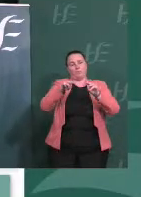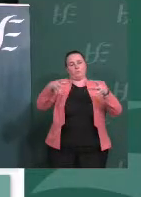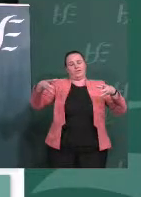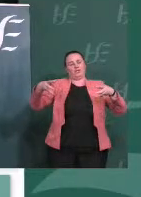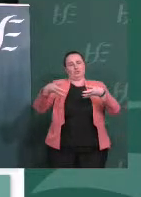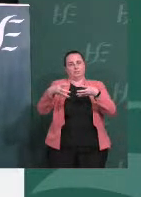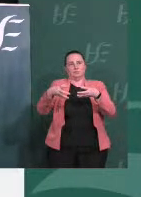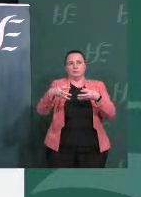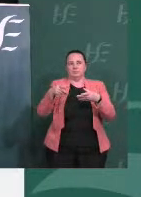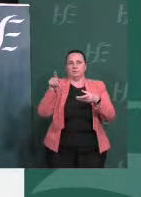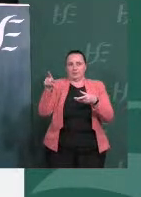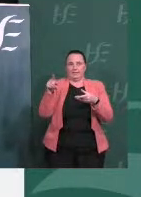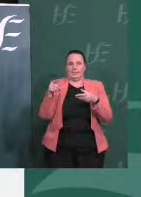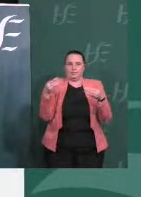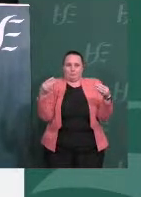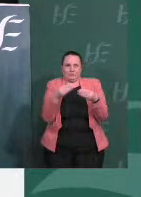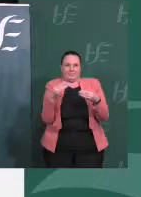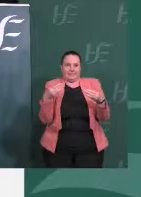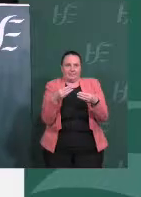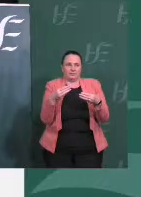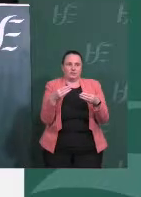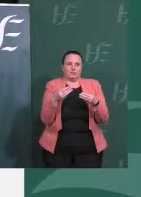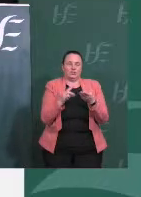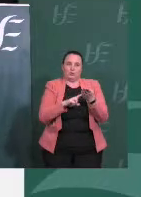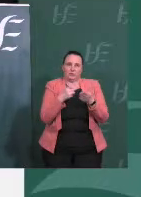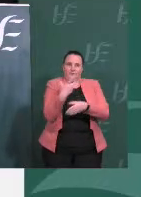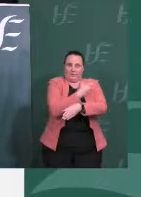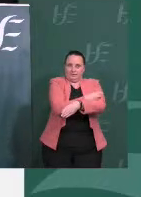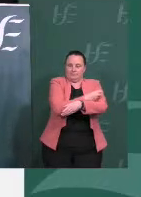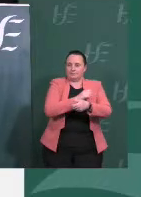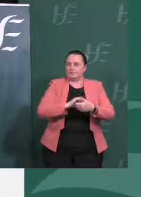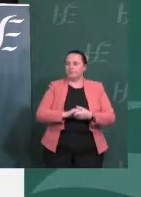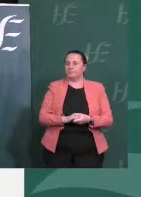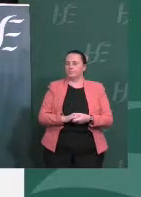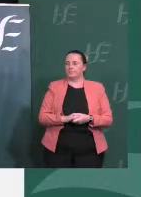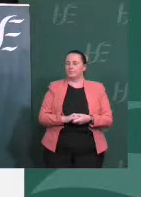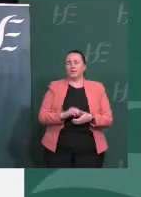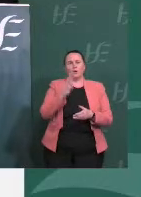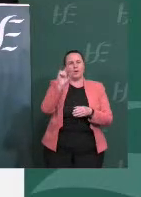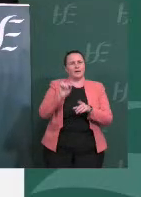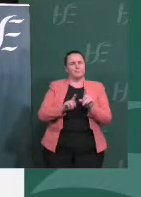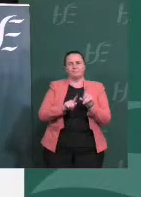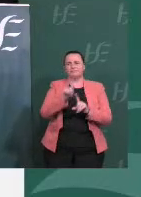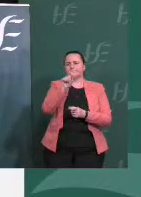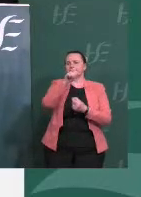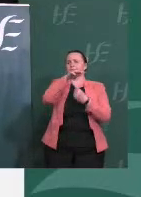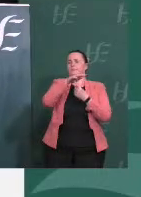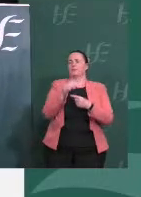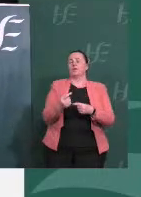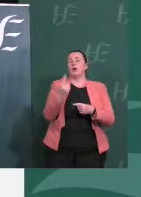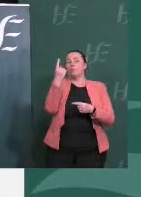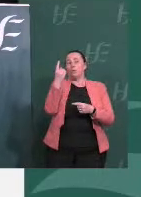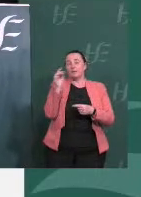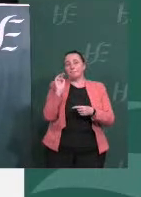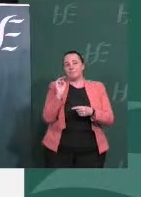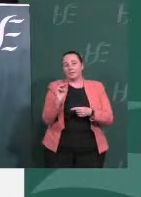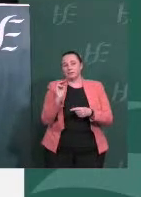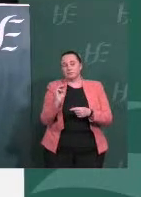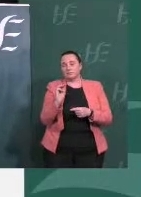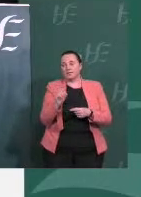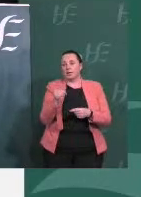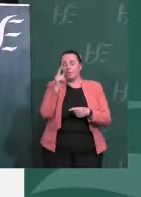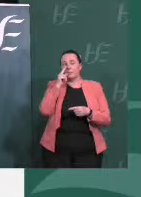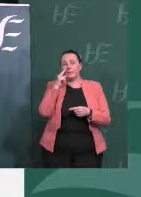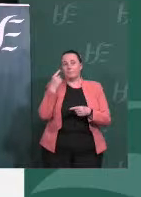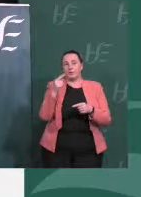against the most severe illness. Why did the spike? One possible conjecture is the Euros. The blue